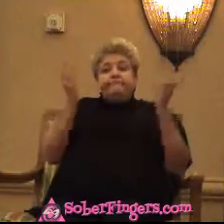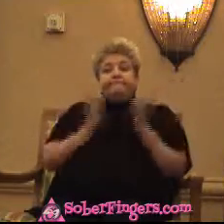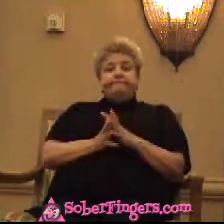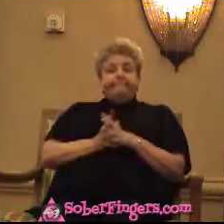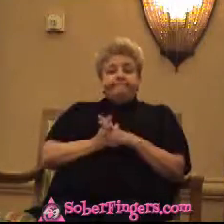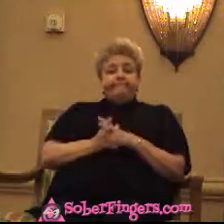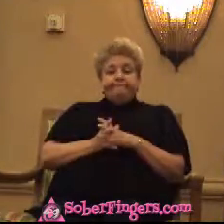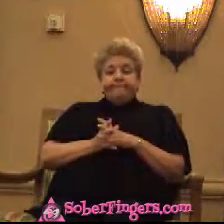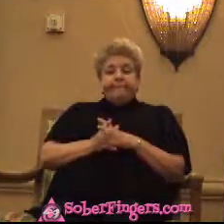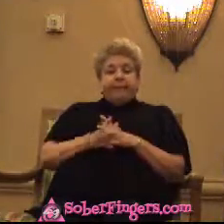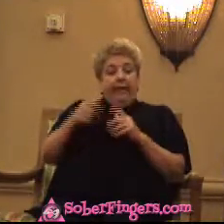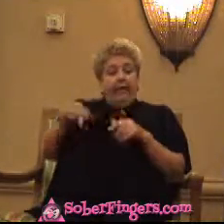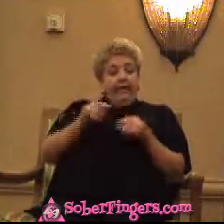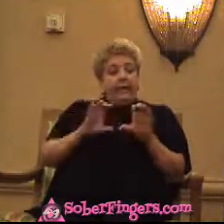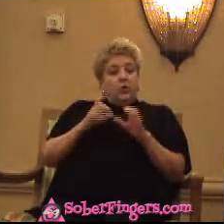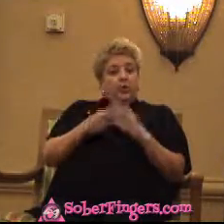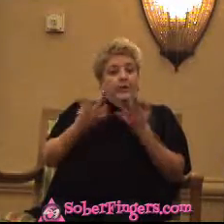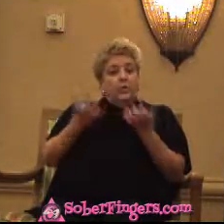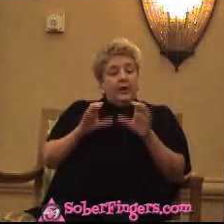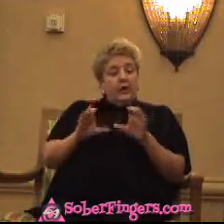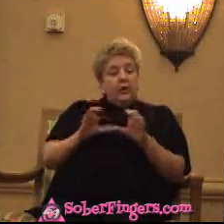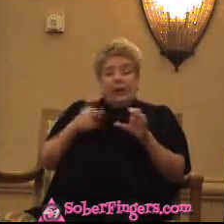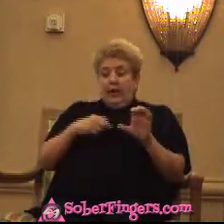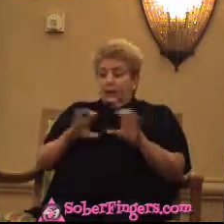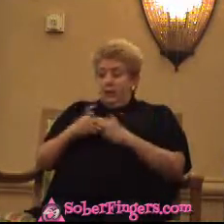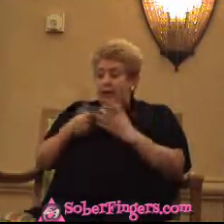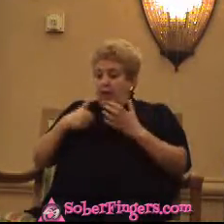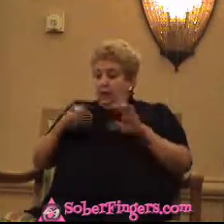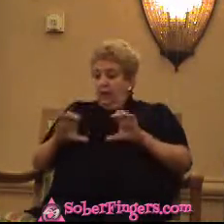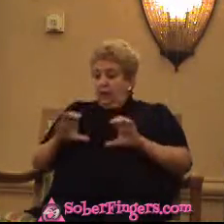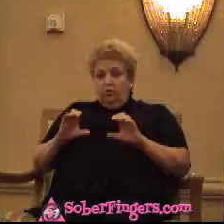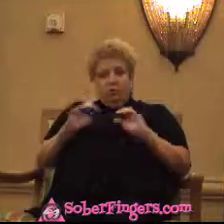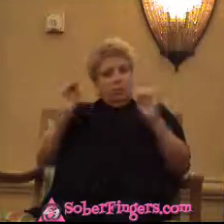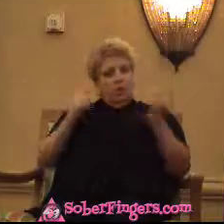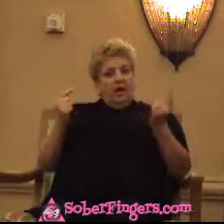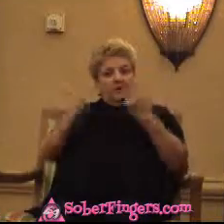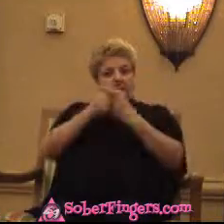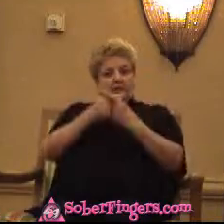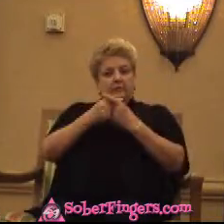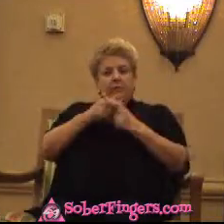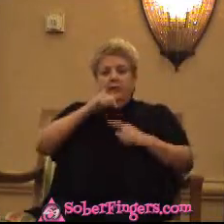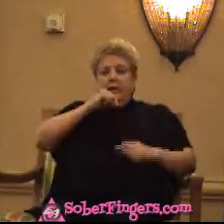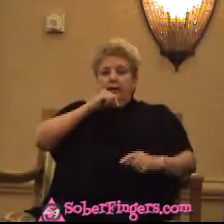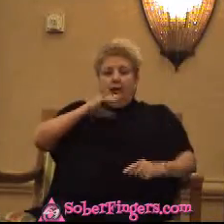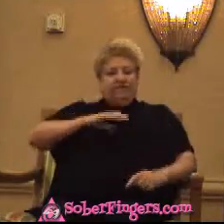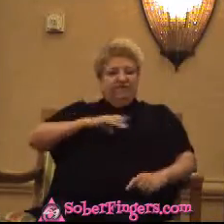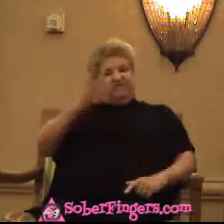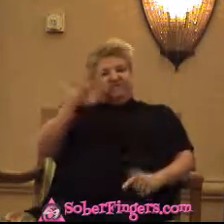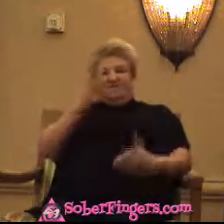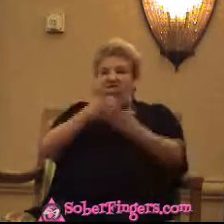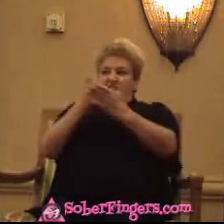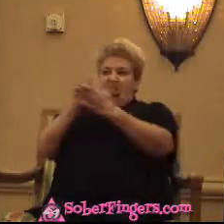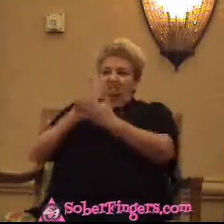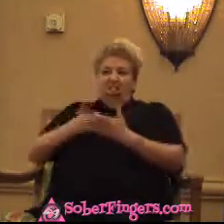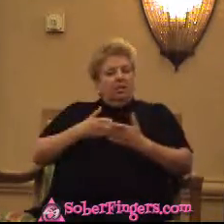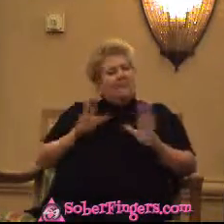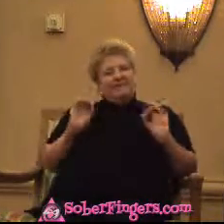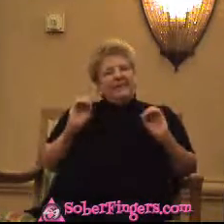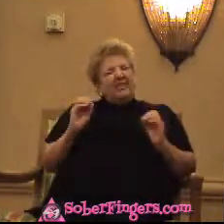They do what they want to do, I do what I want to do, and we don't have any conflict. I don't have any resentments against them anymore, I don't have any. But the disease